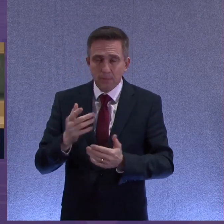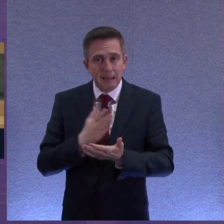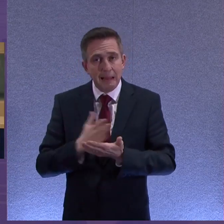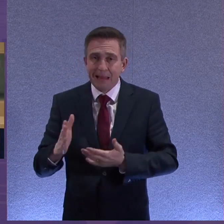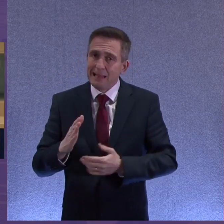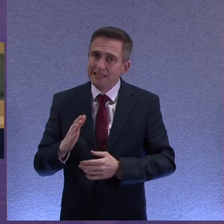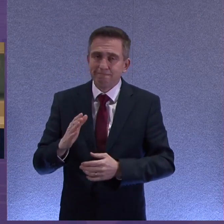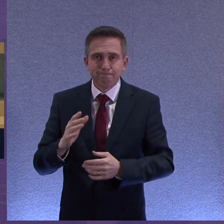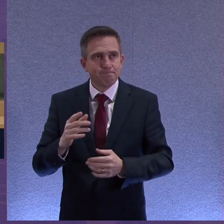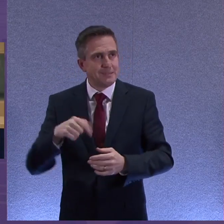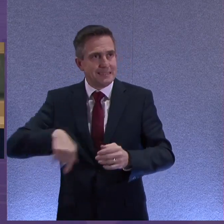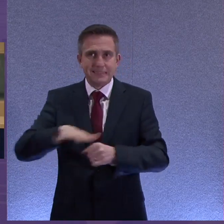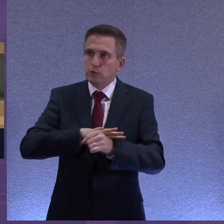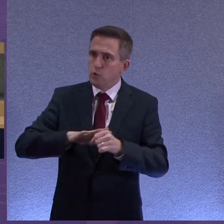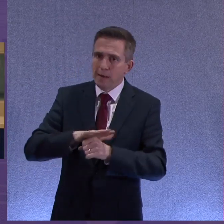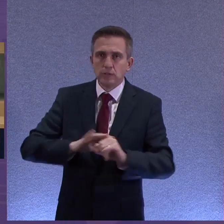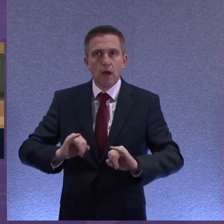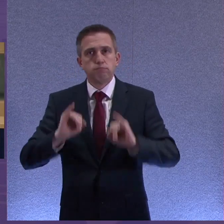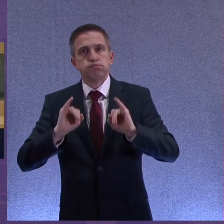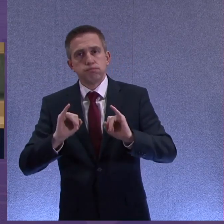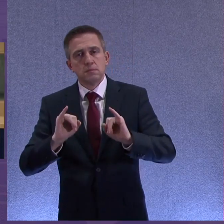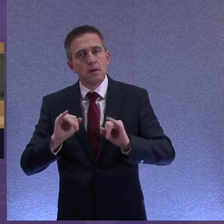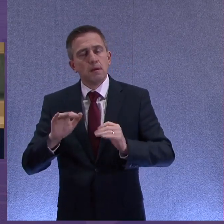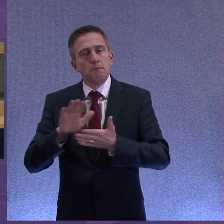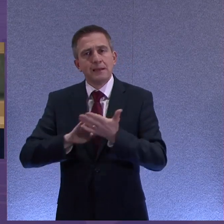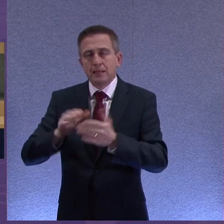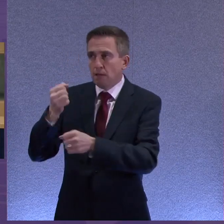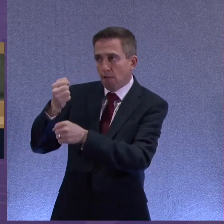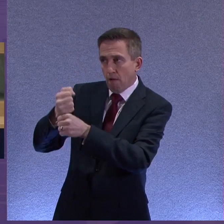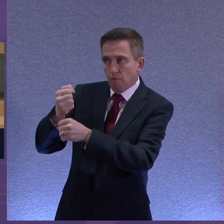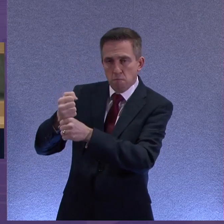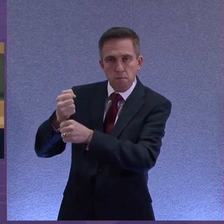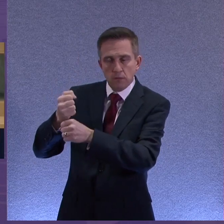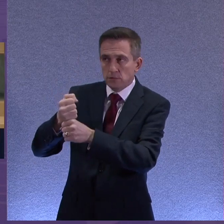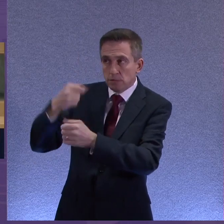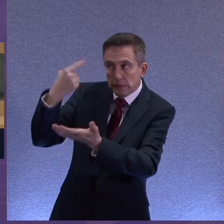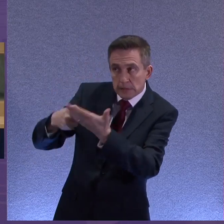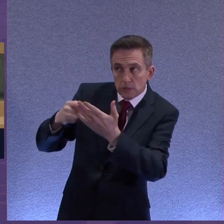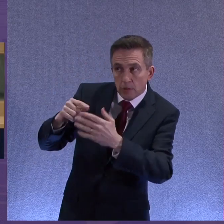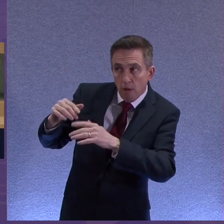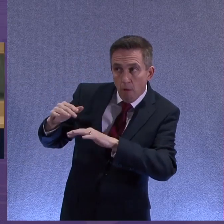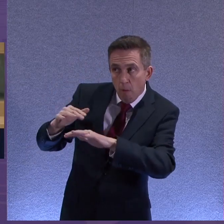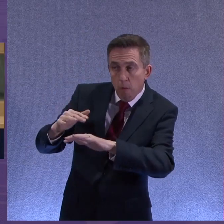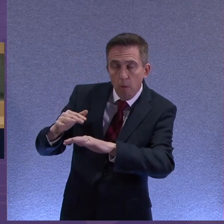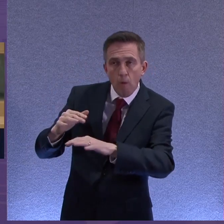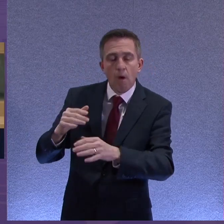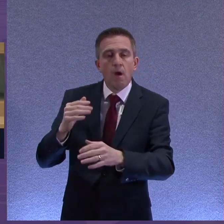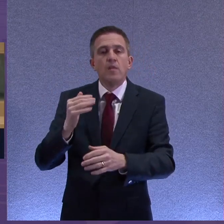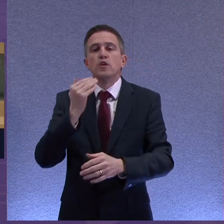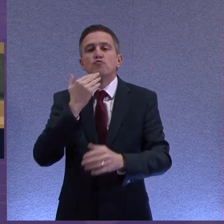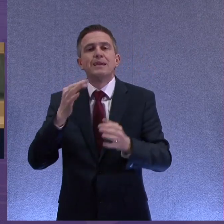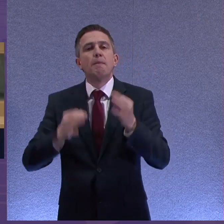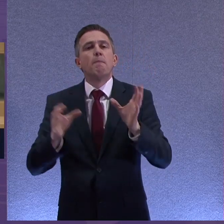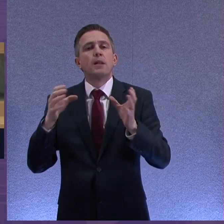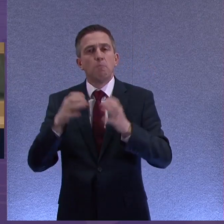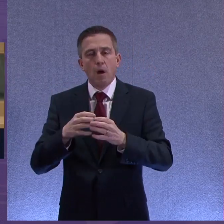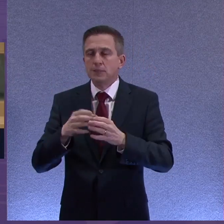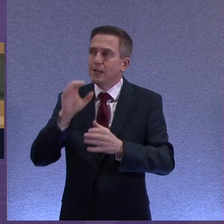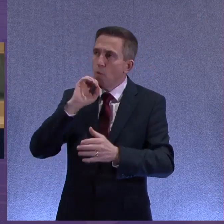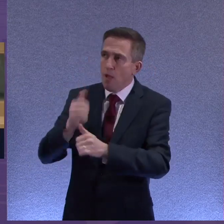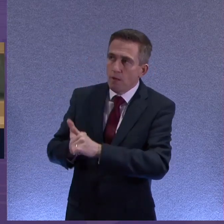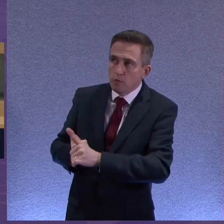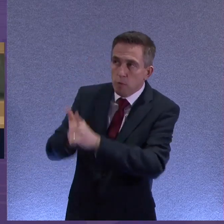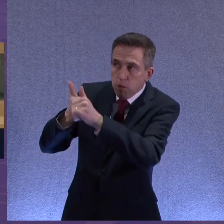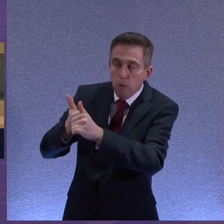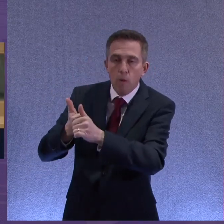clearly necessary, and so the government will have the support of the Scottish Green Party in ensuring that this advice is heard and is